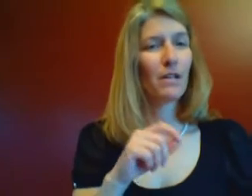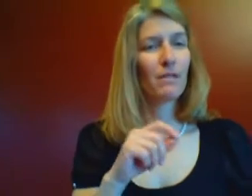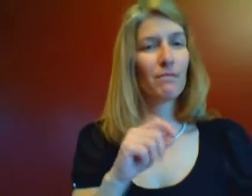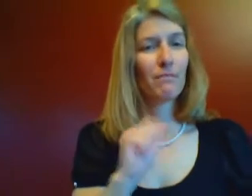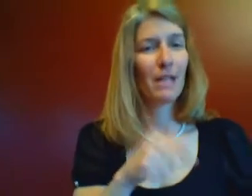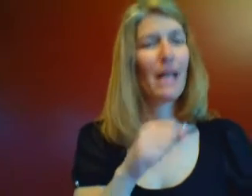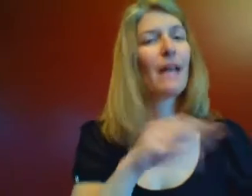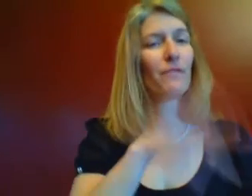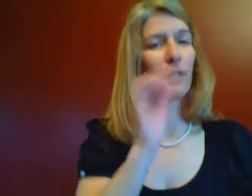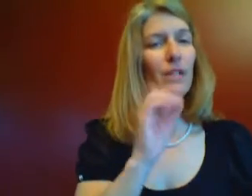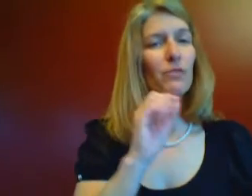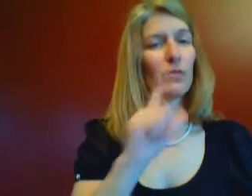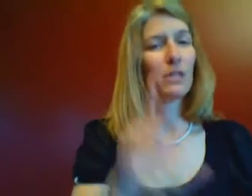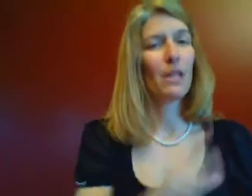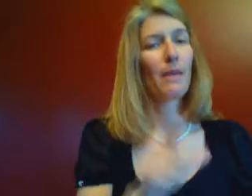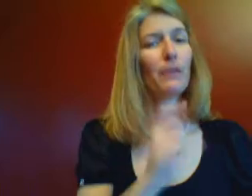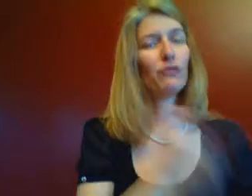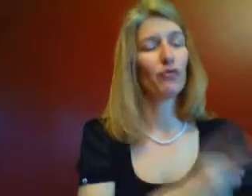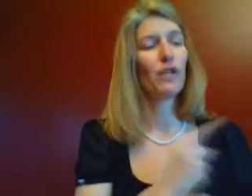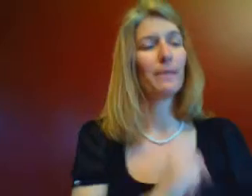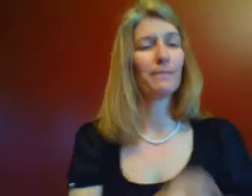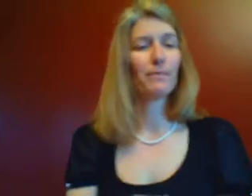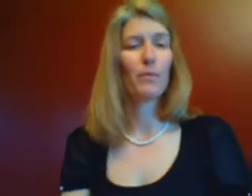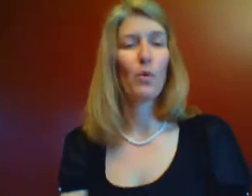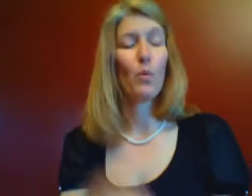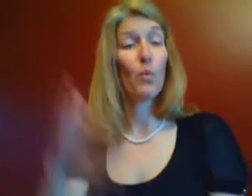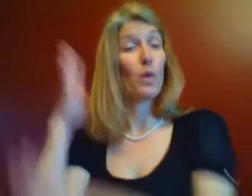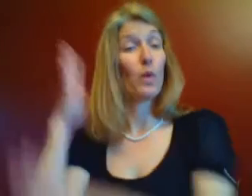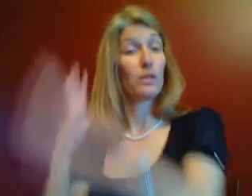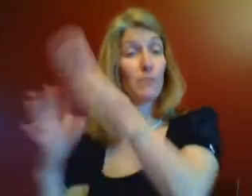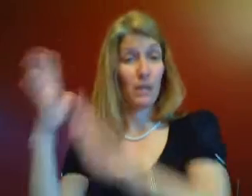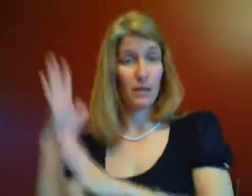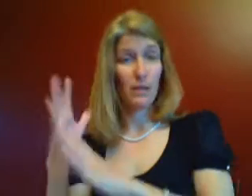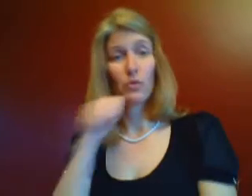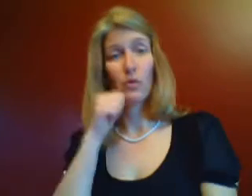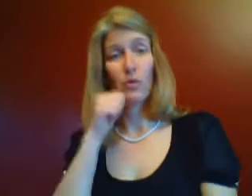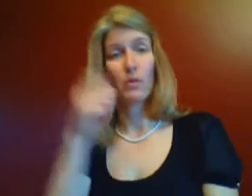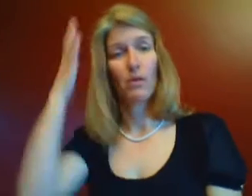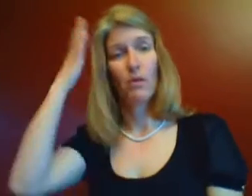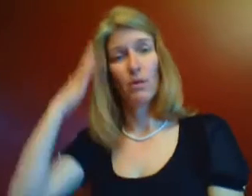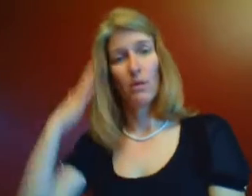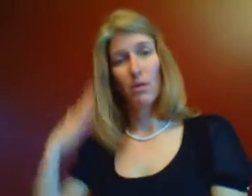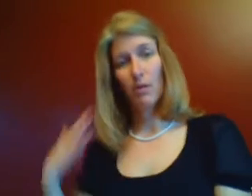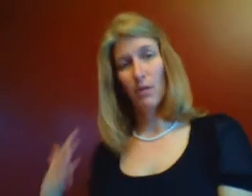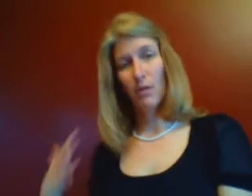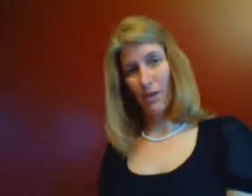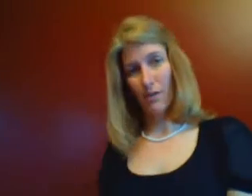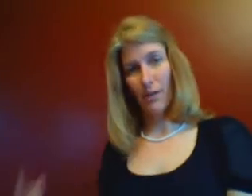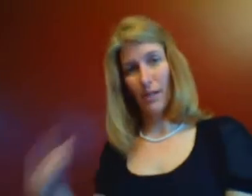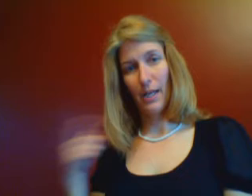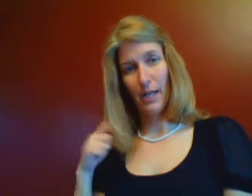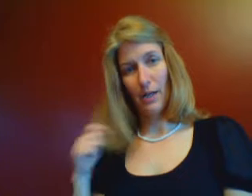story. Once upon a time, there was a girl with long hair.